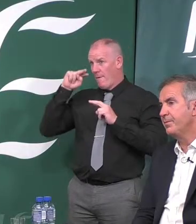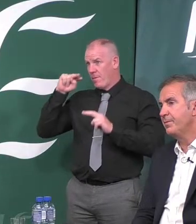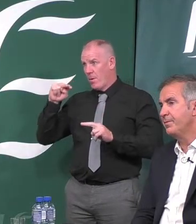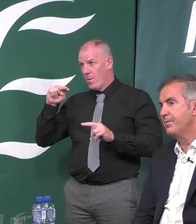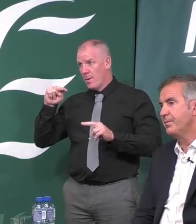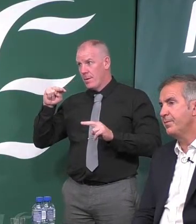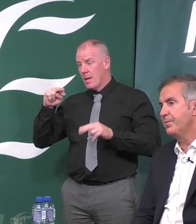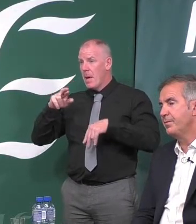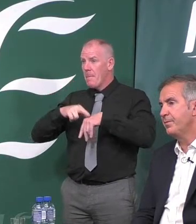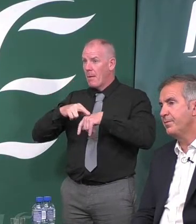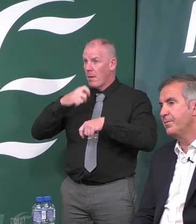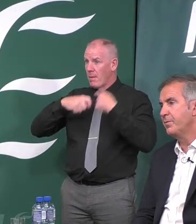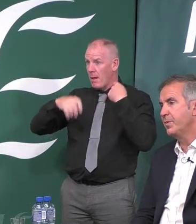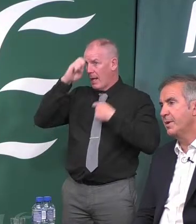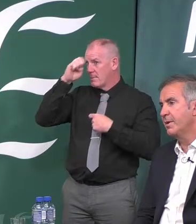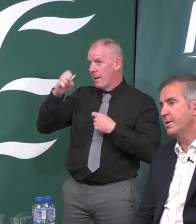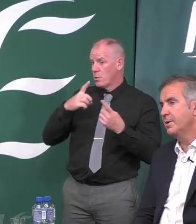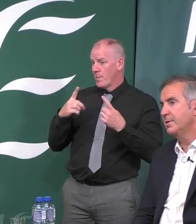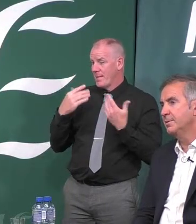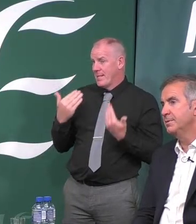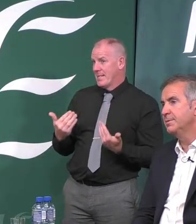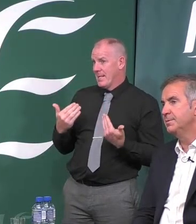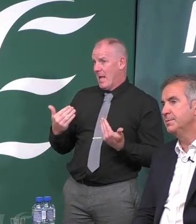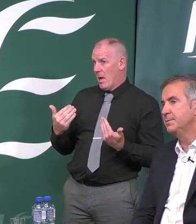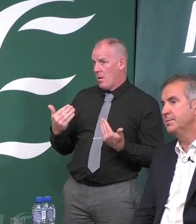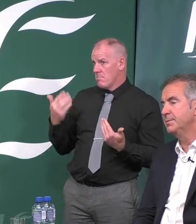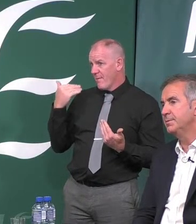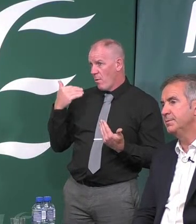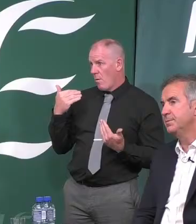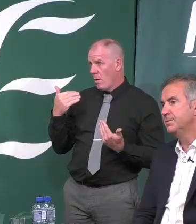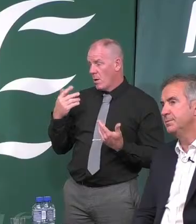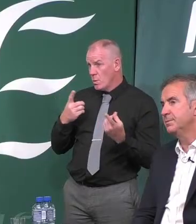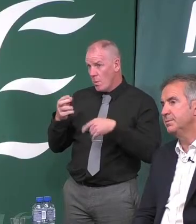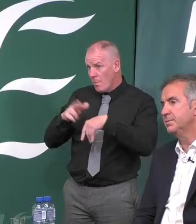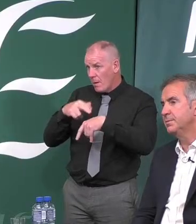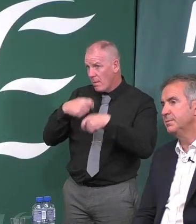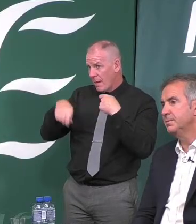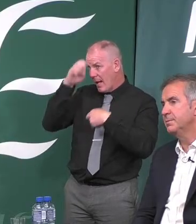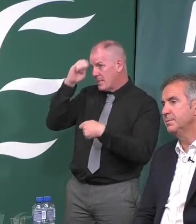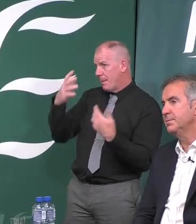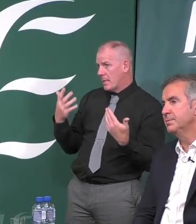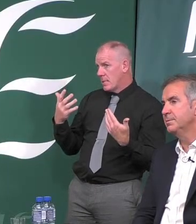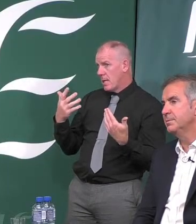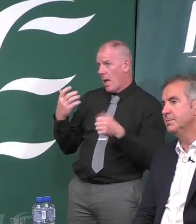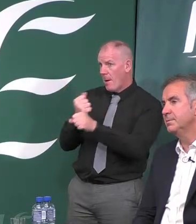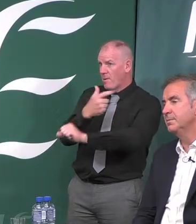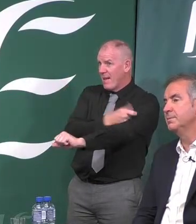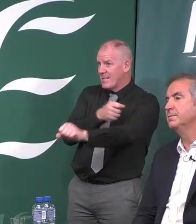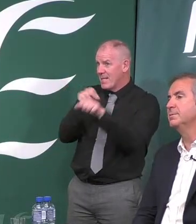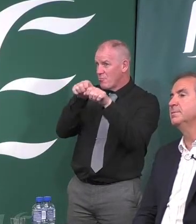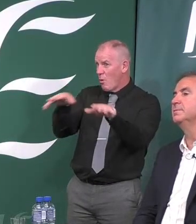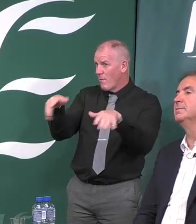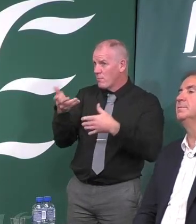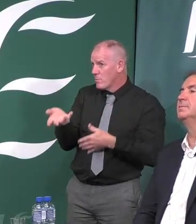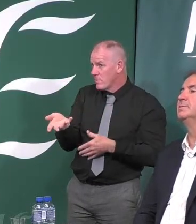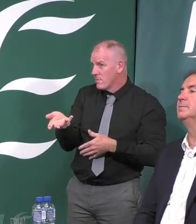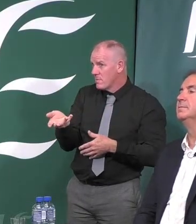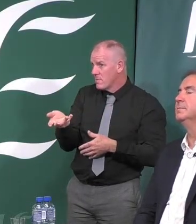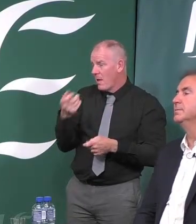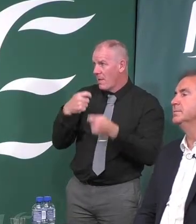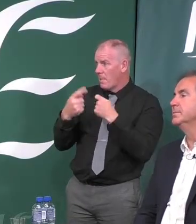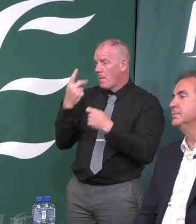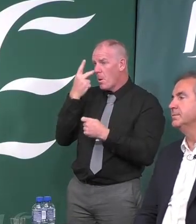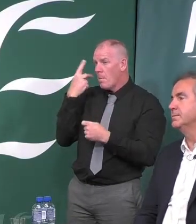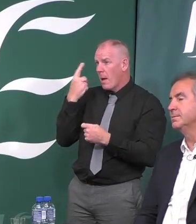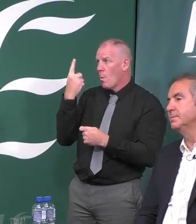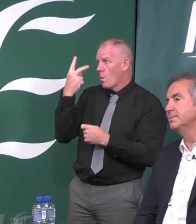we're ahead of where you might have thought we would be? Are we doing better? Are you more optimistic, actually, should I say, than you would have been a week